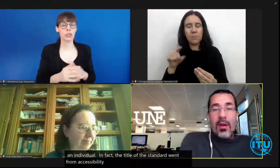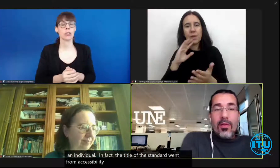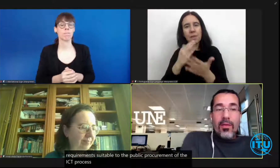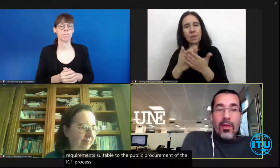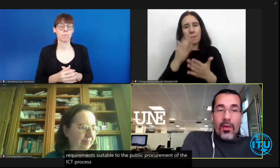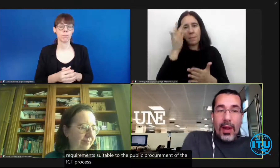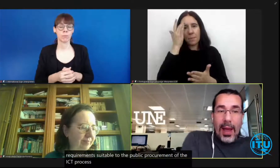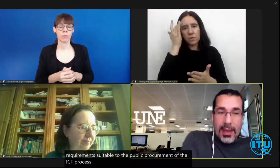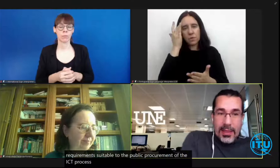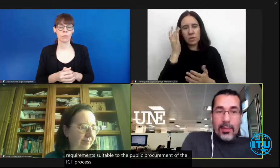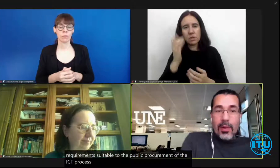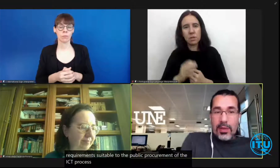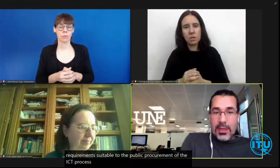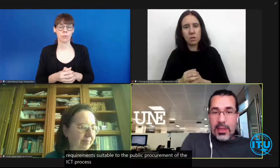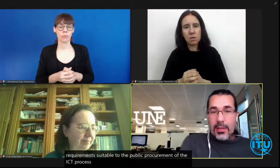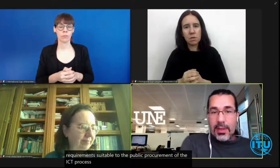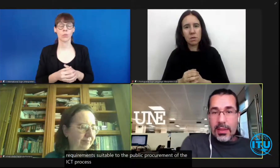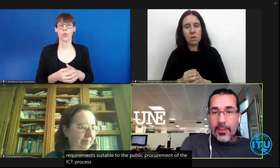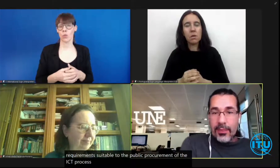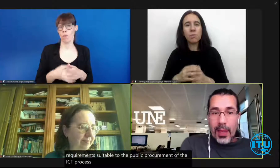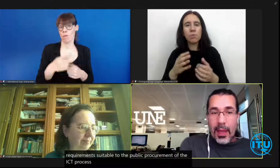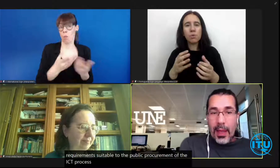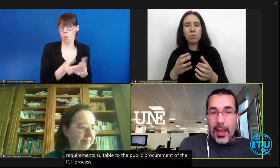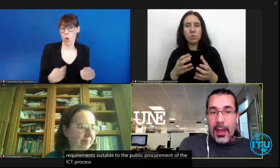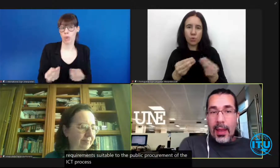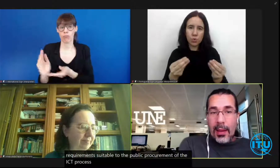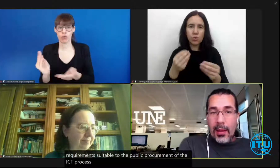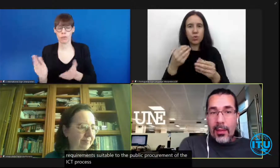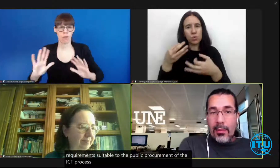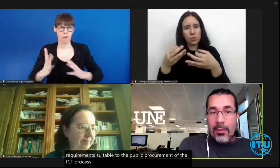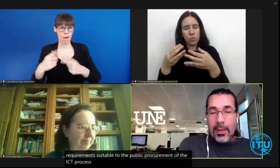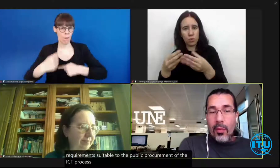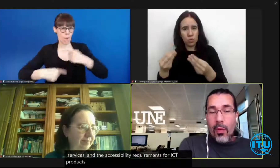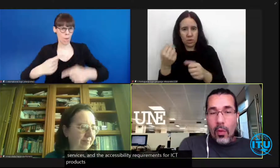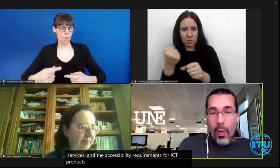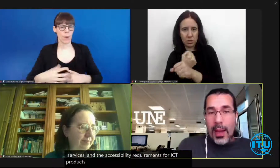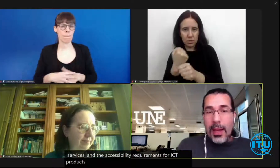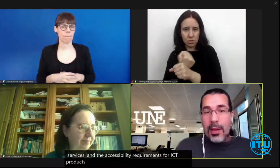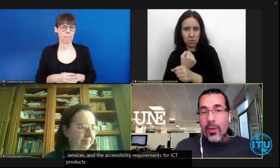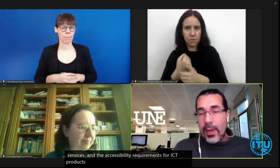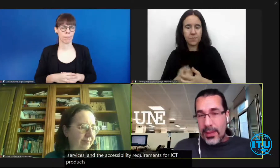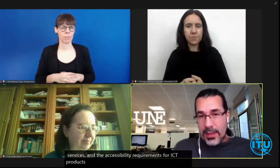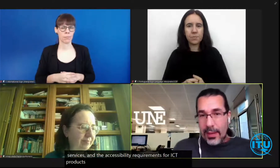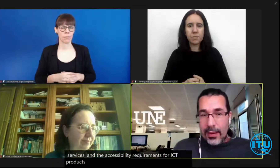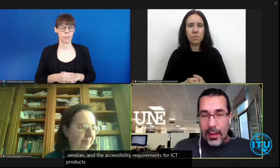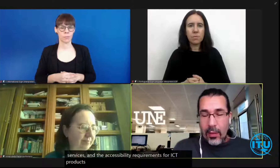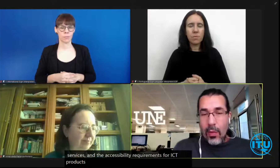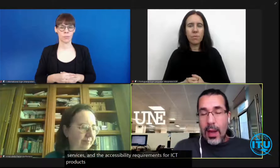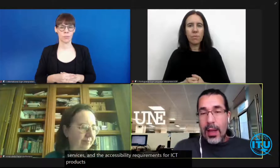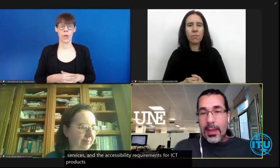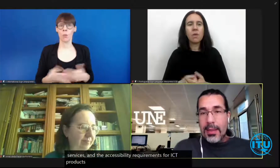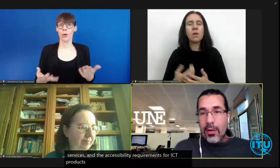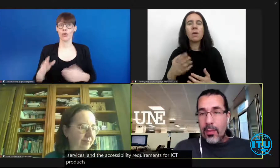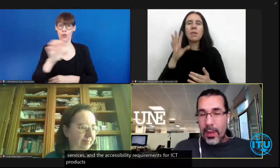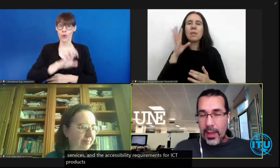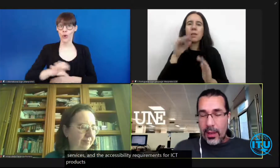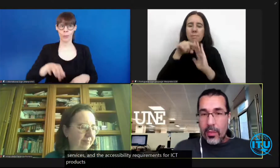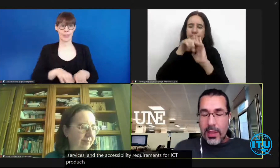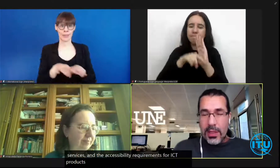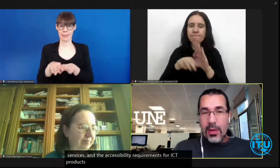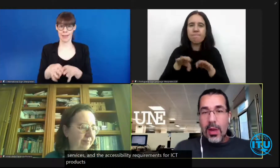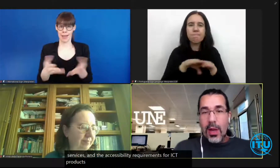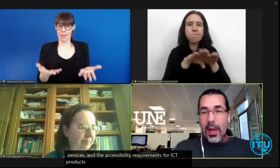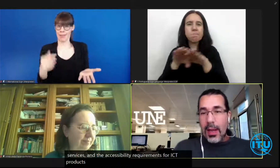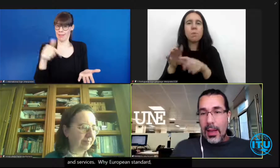requirements for ICT products and services. But why a European standard? Why is the